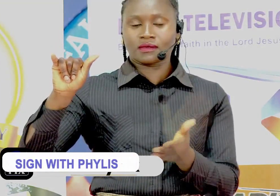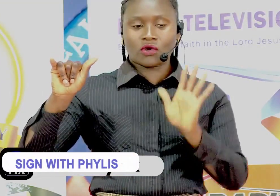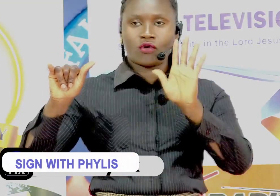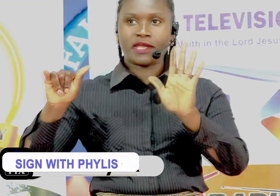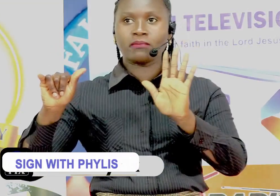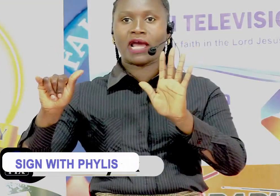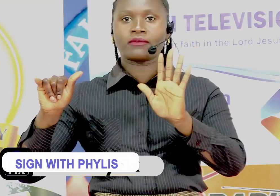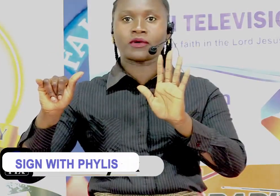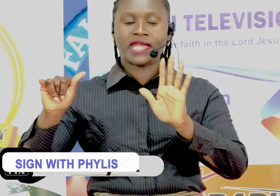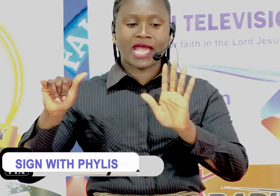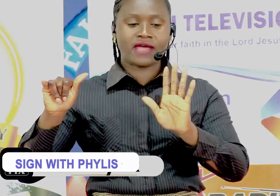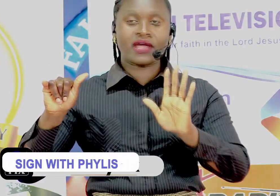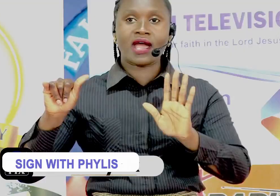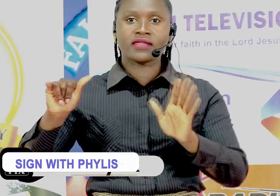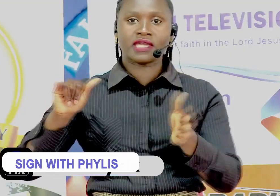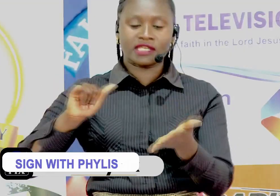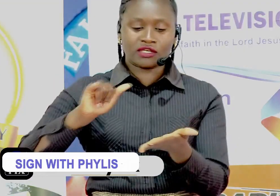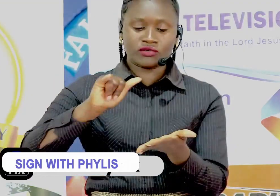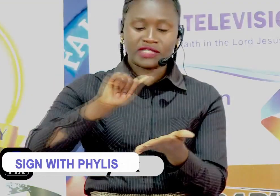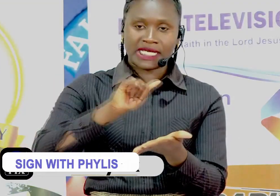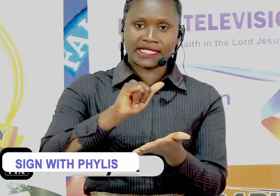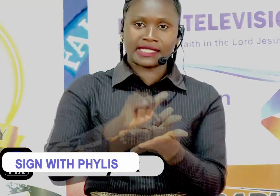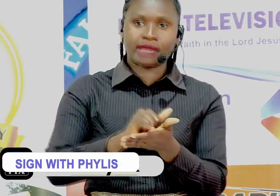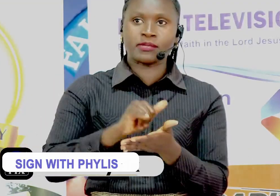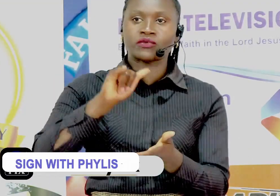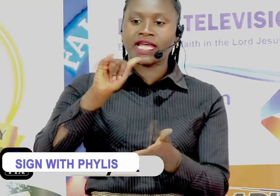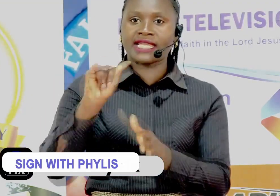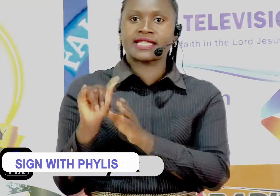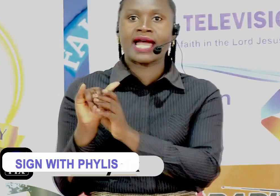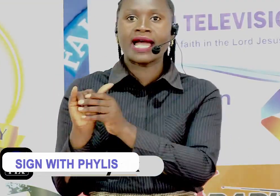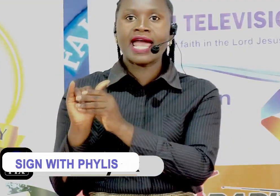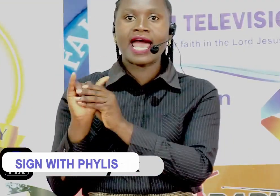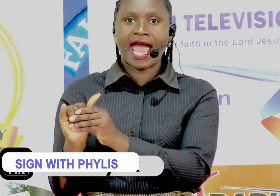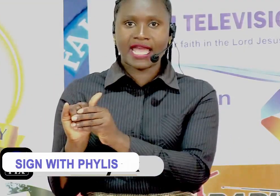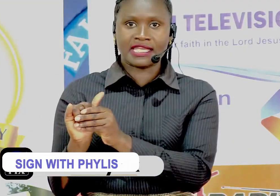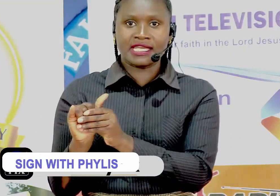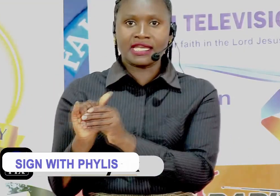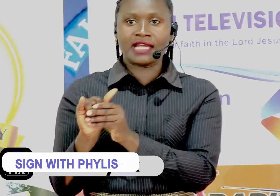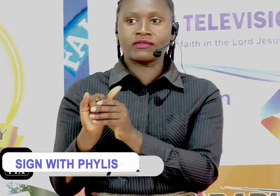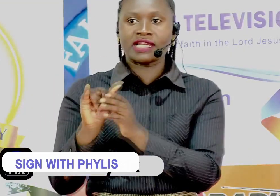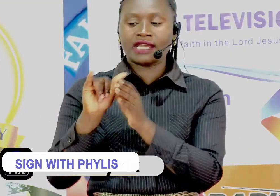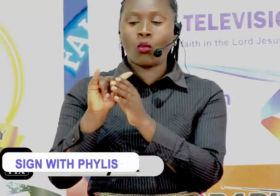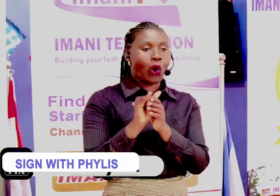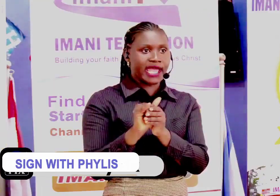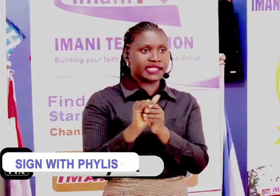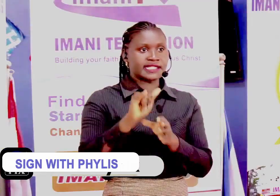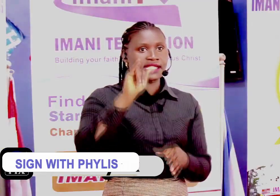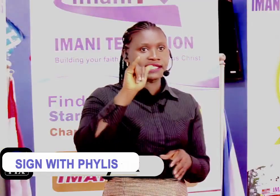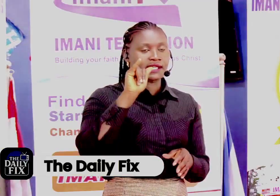Open palm from the other hand and then you just tap it with the letter I. With letter Y. This is letter Y